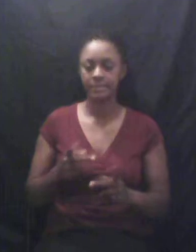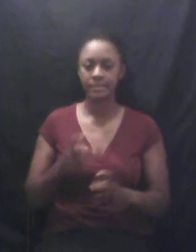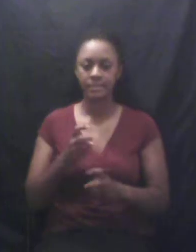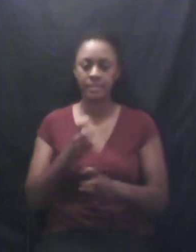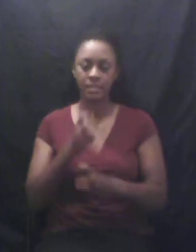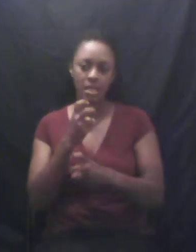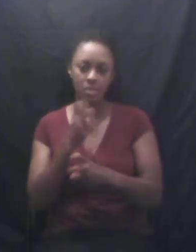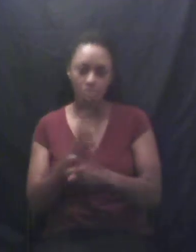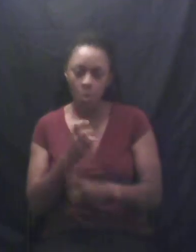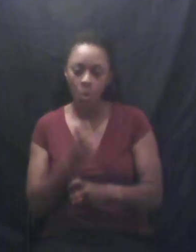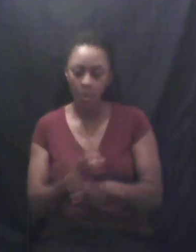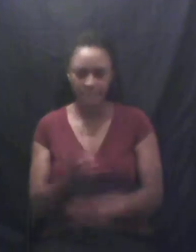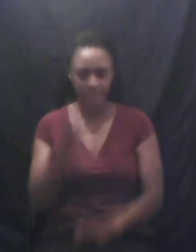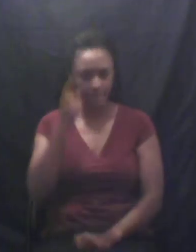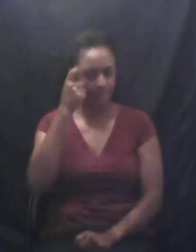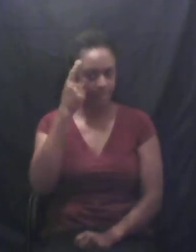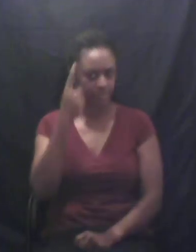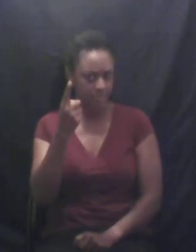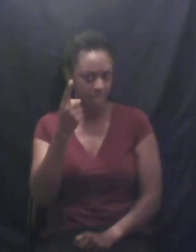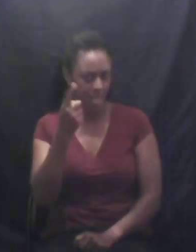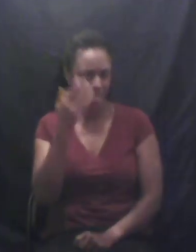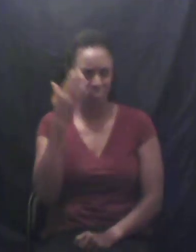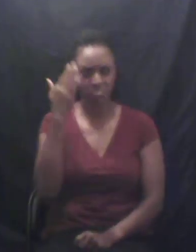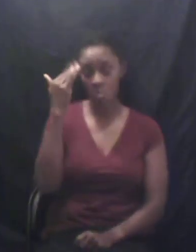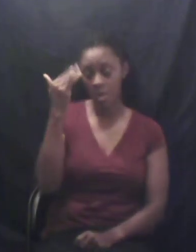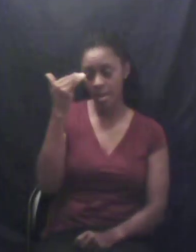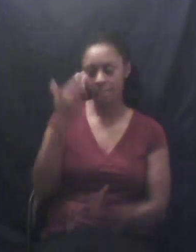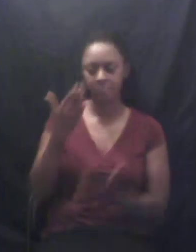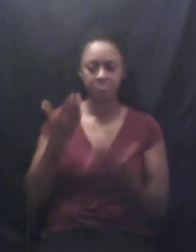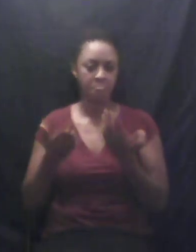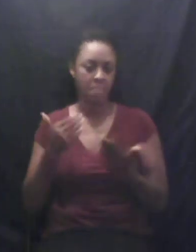or whether it may be in a class where they're using a lot of technical